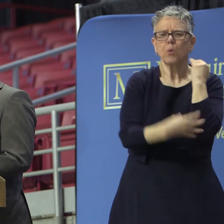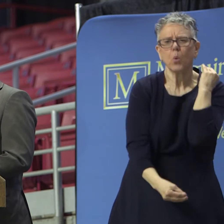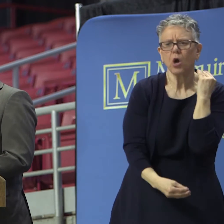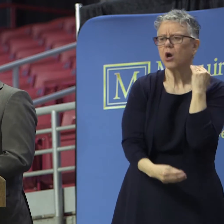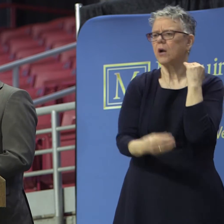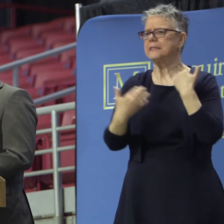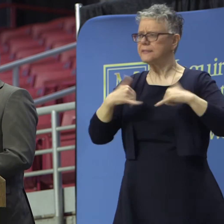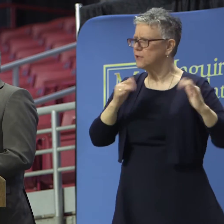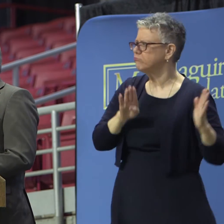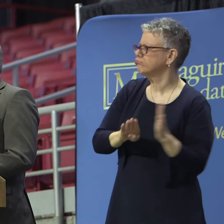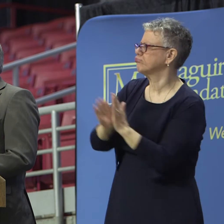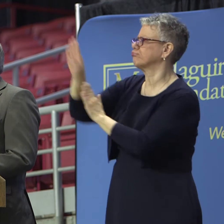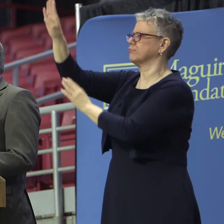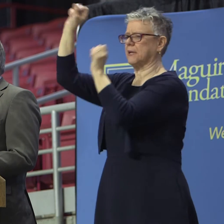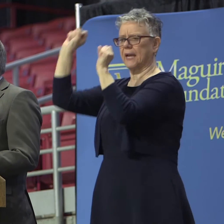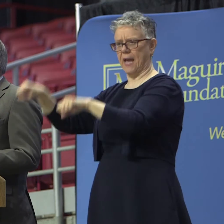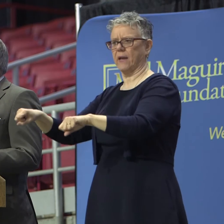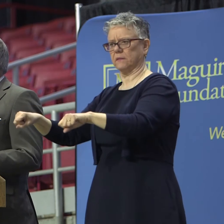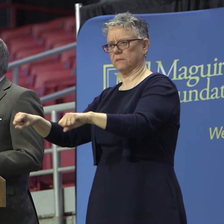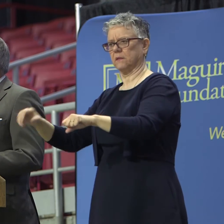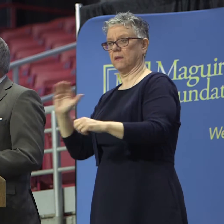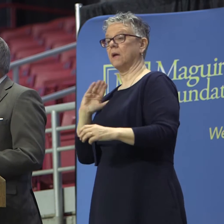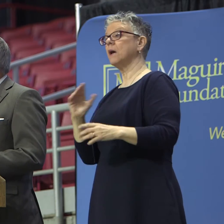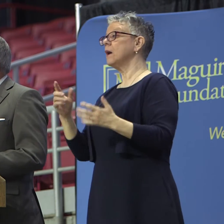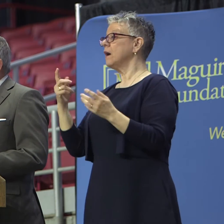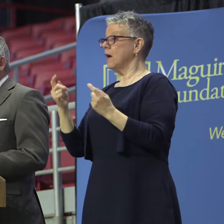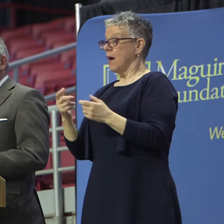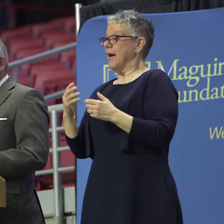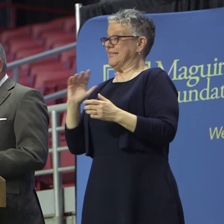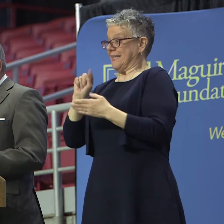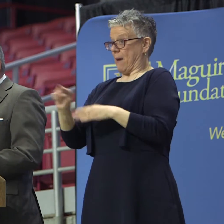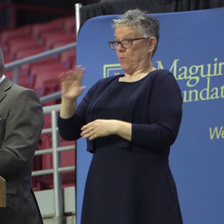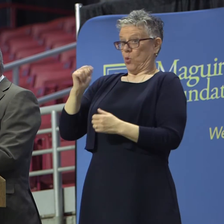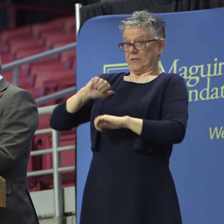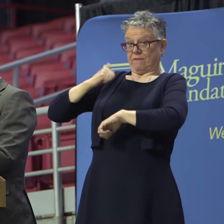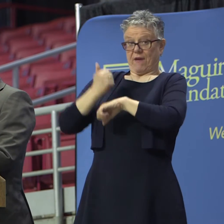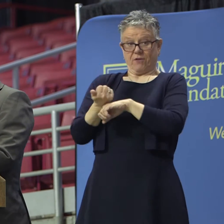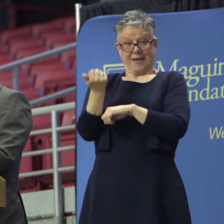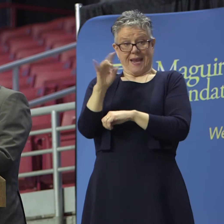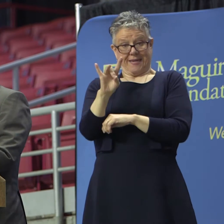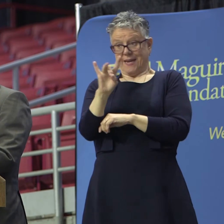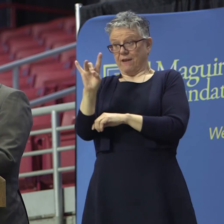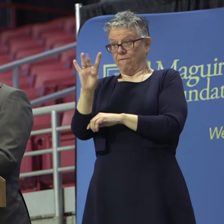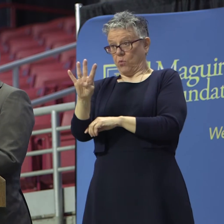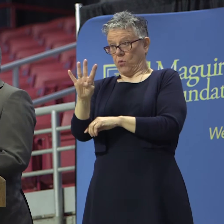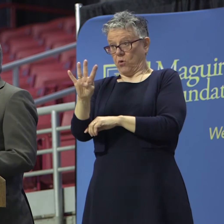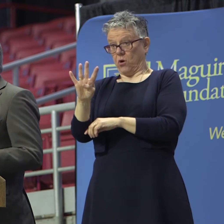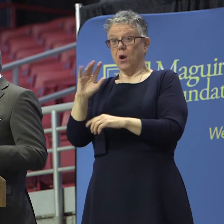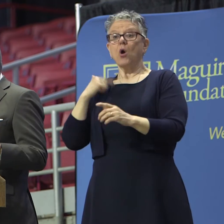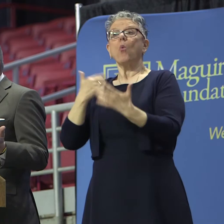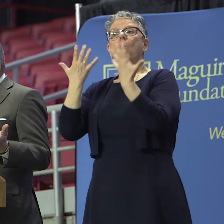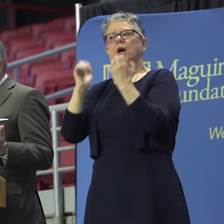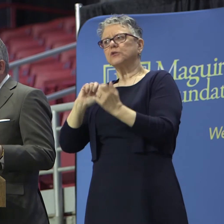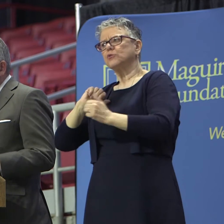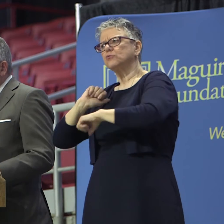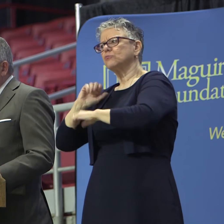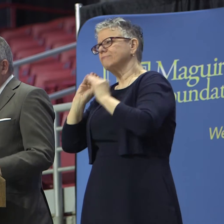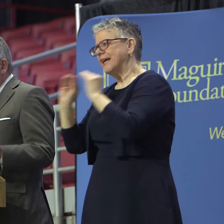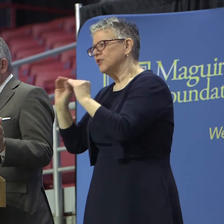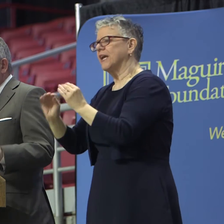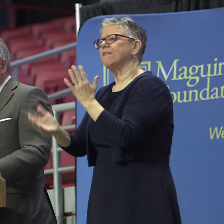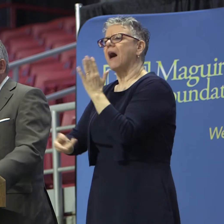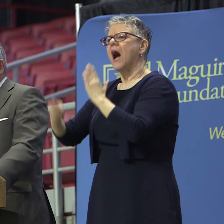they were born. Very quickly, Temple was founded in 1884 to educate the highly skilled